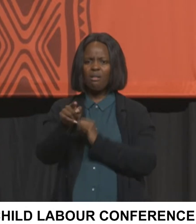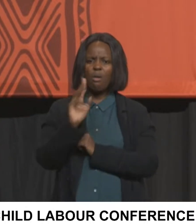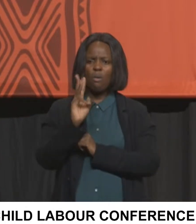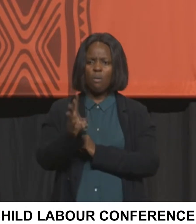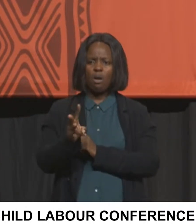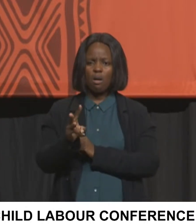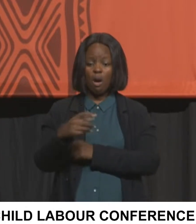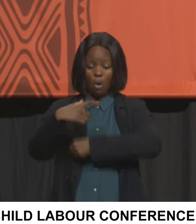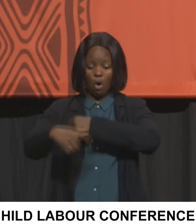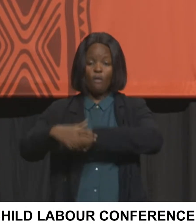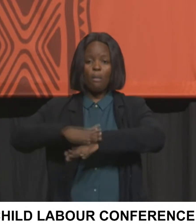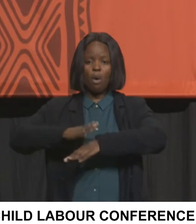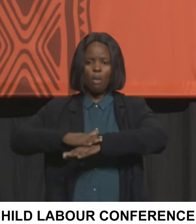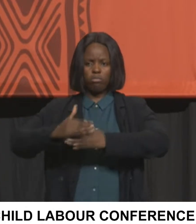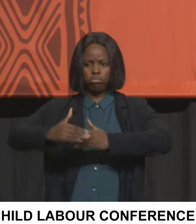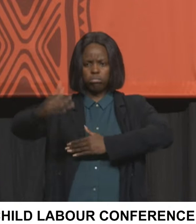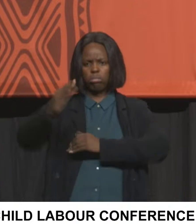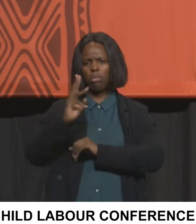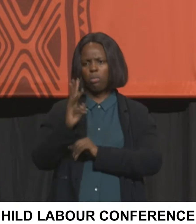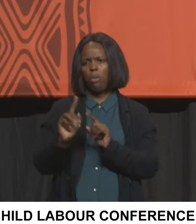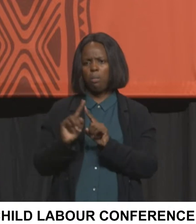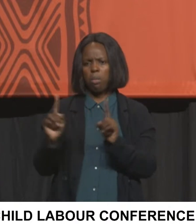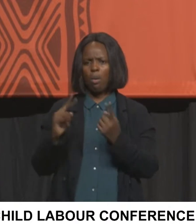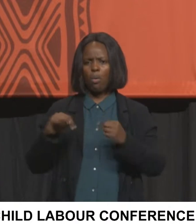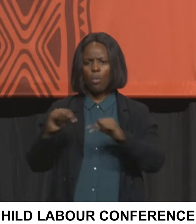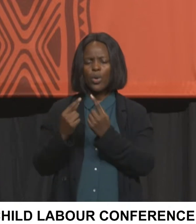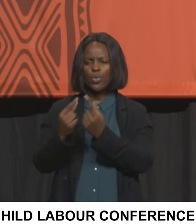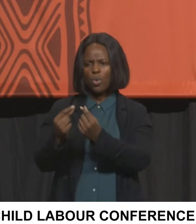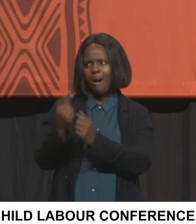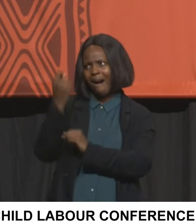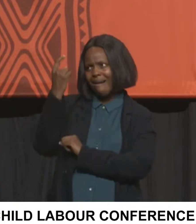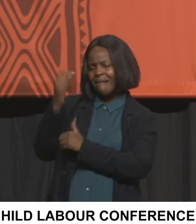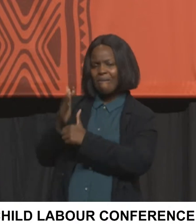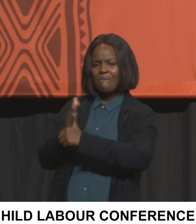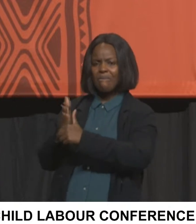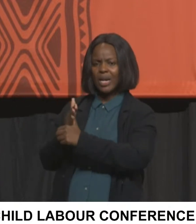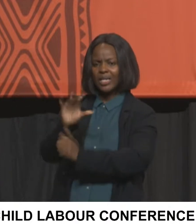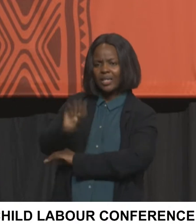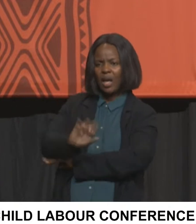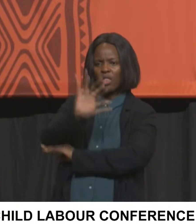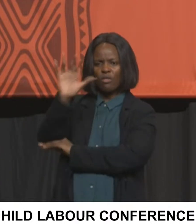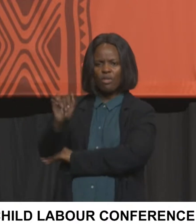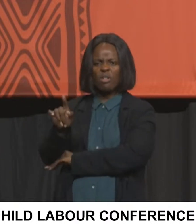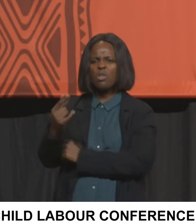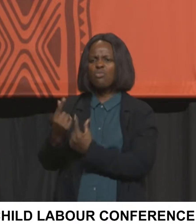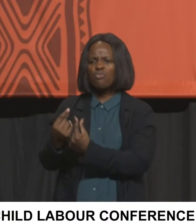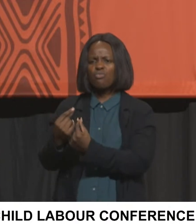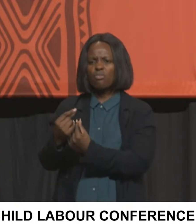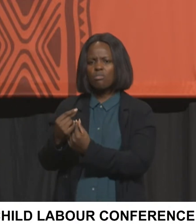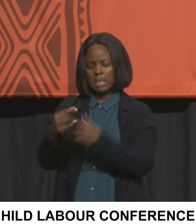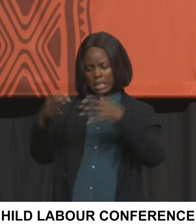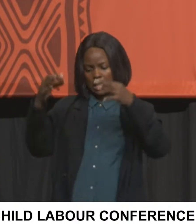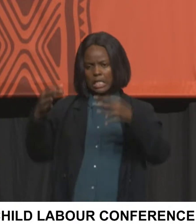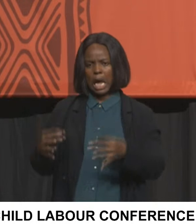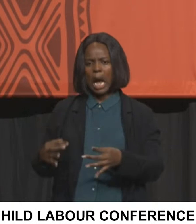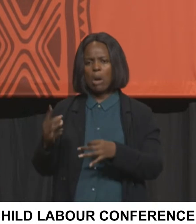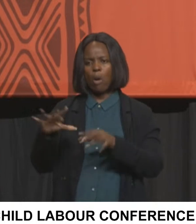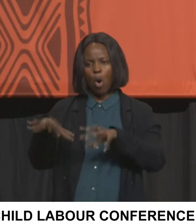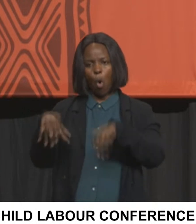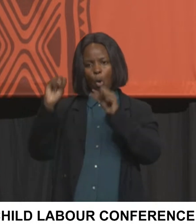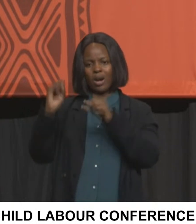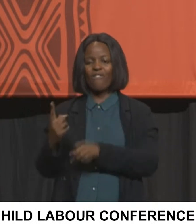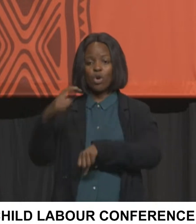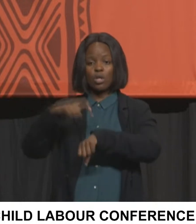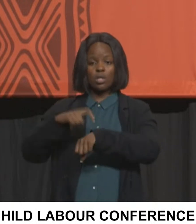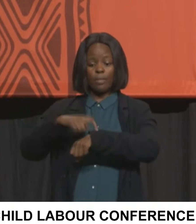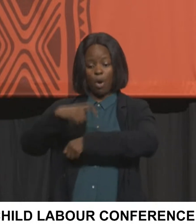more conferences to come. But we want to understand why South Africa has decided to be the first in hosting not only